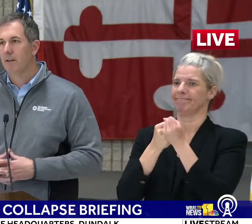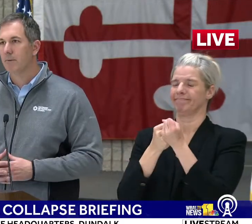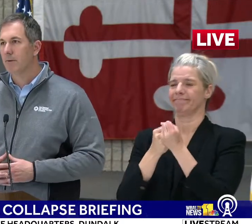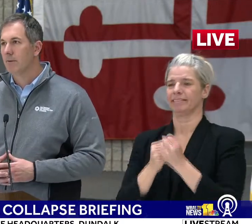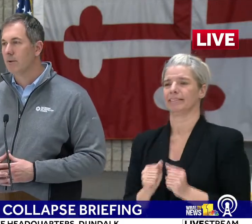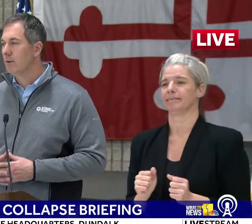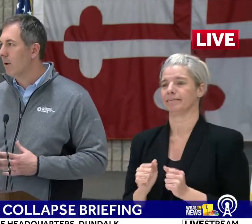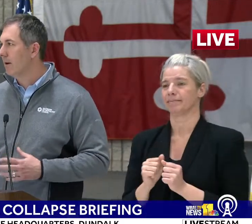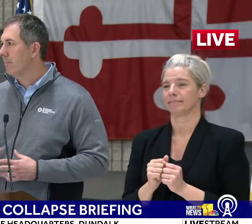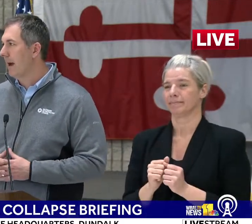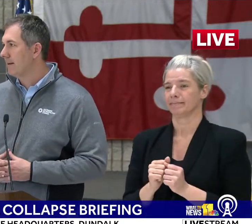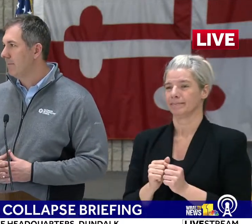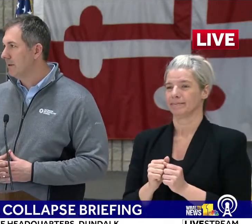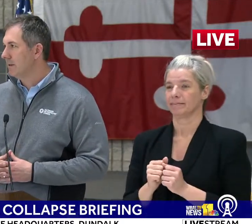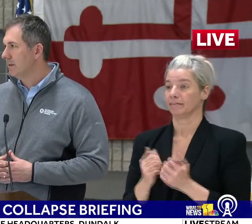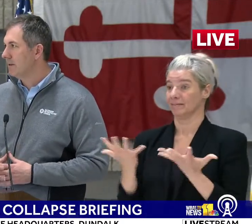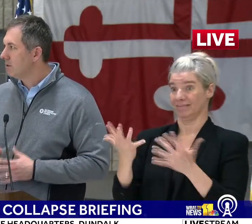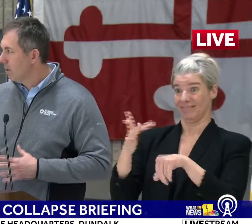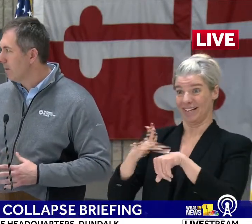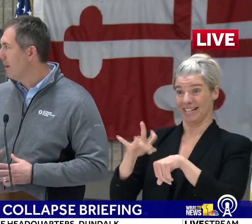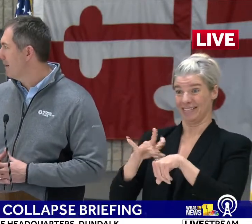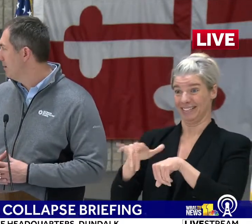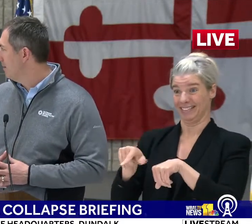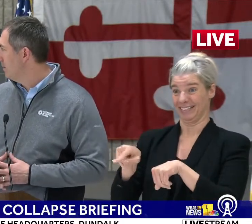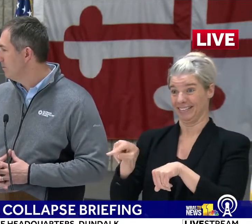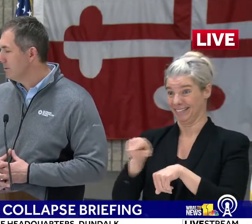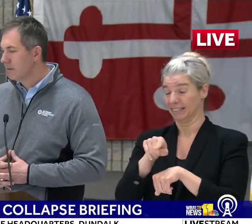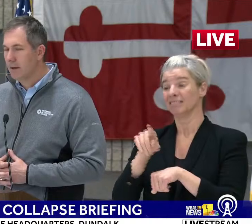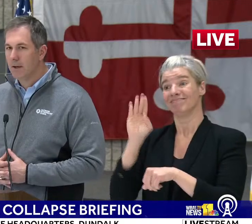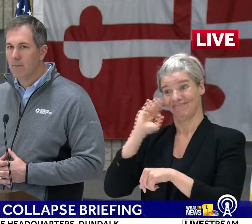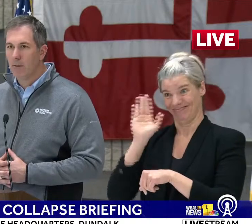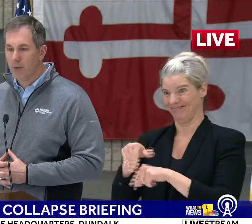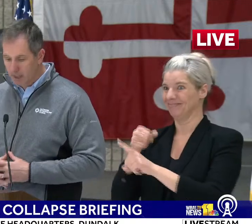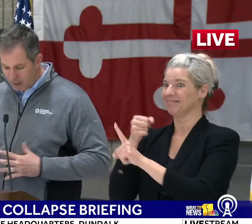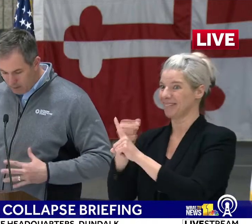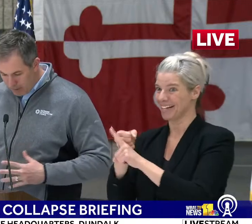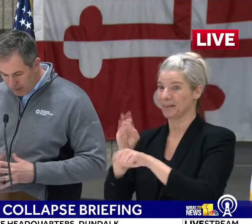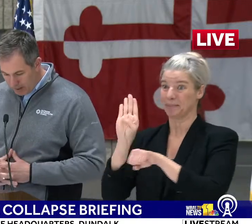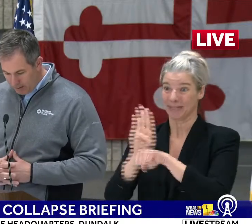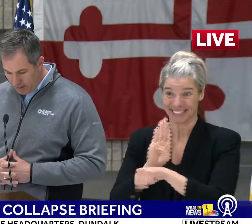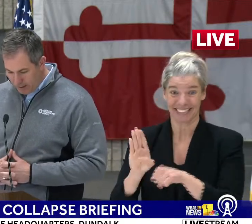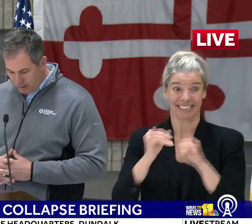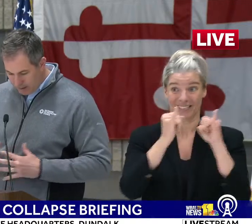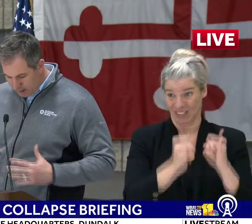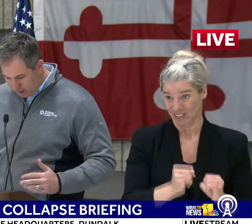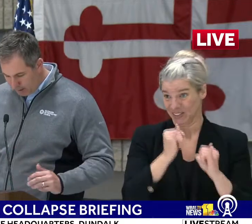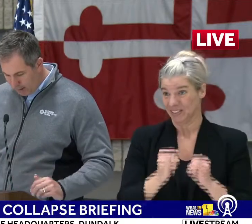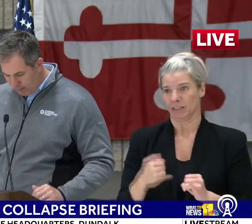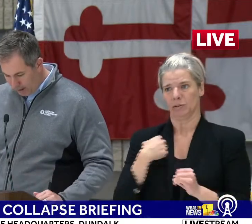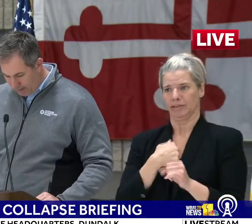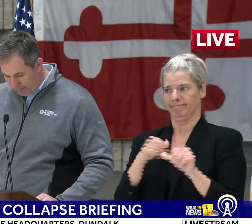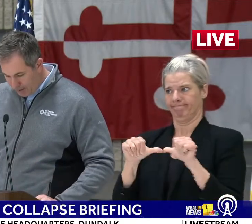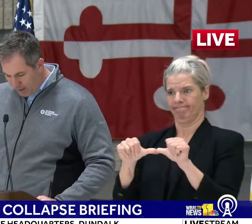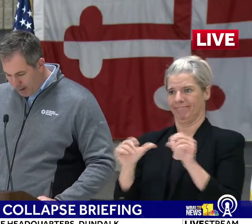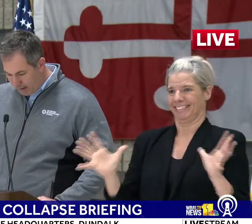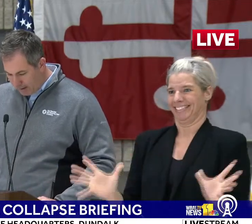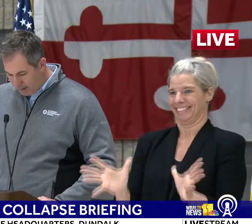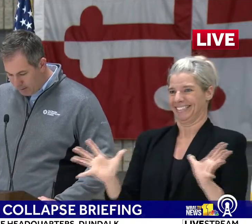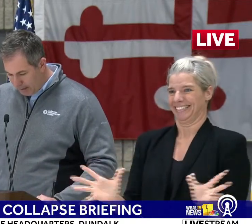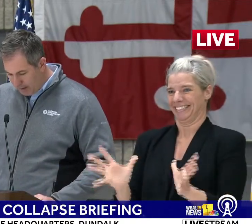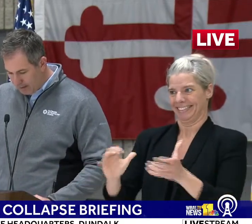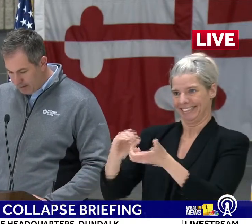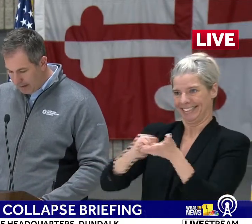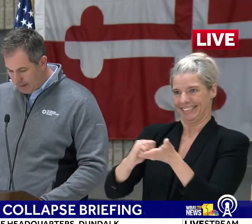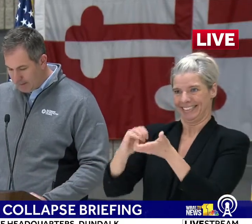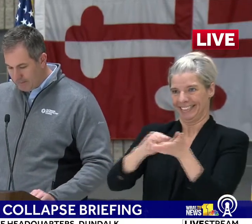of what's available to our impacted businesses, to our impacted individuals. We will continue to be here, continue to collaborate,